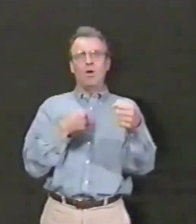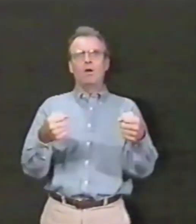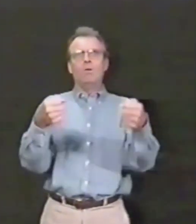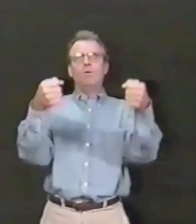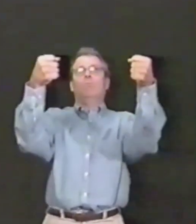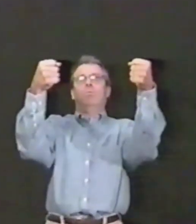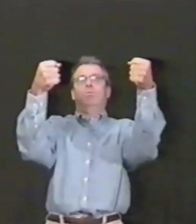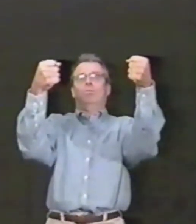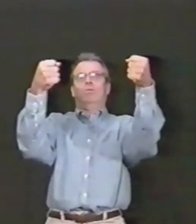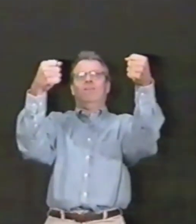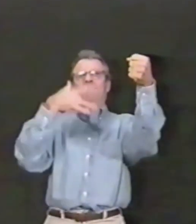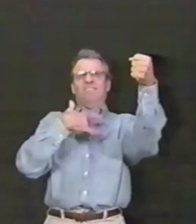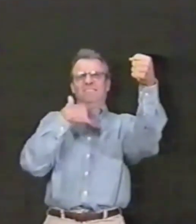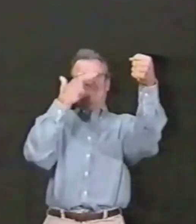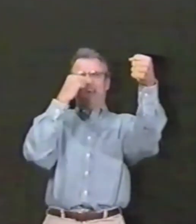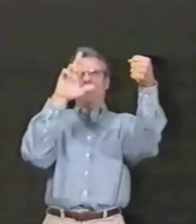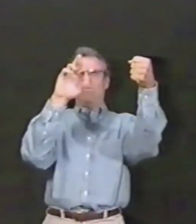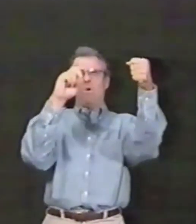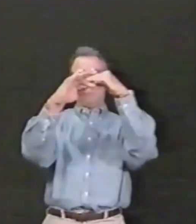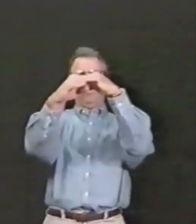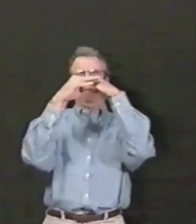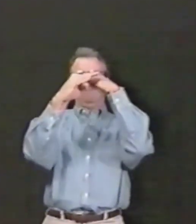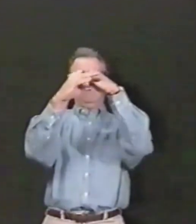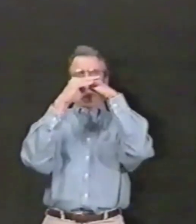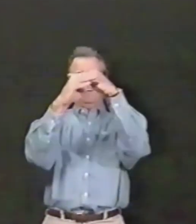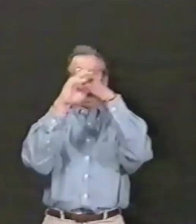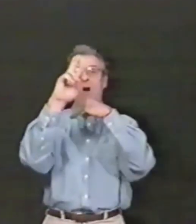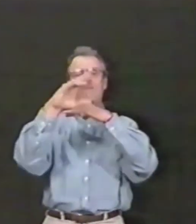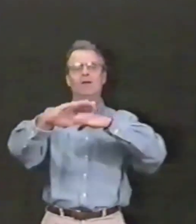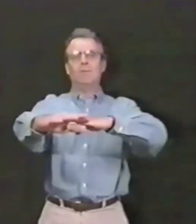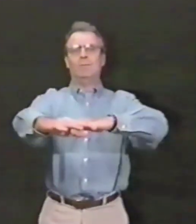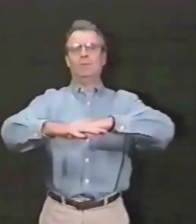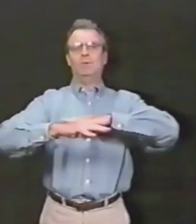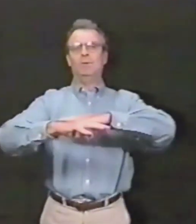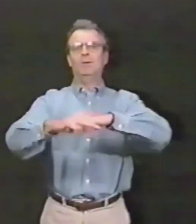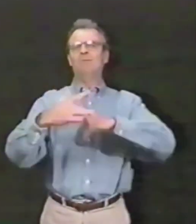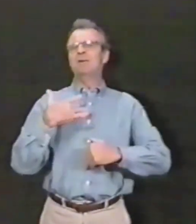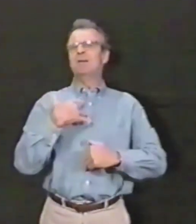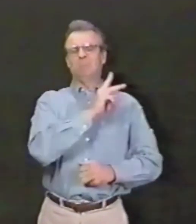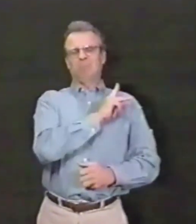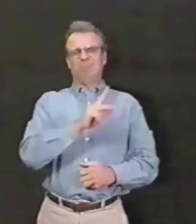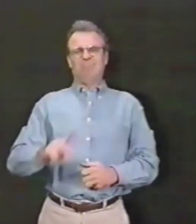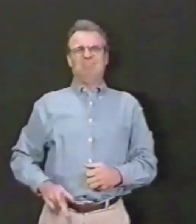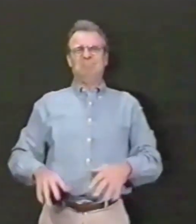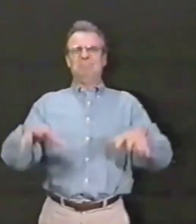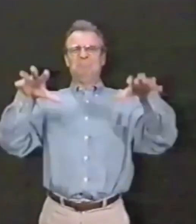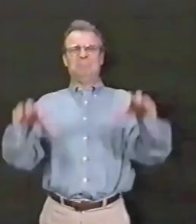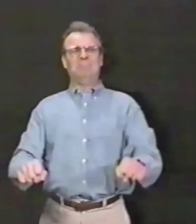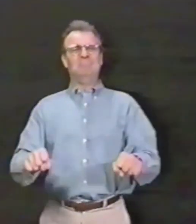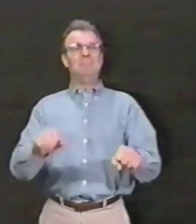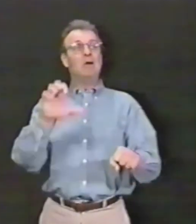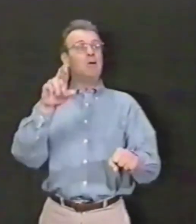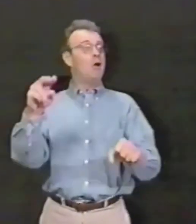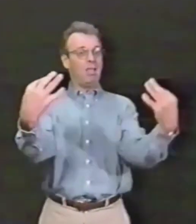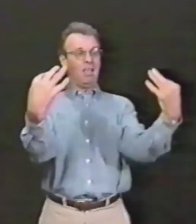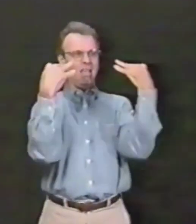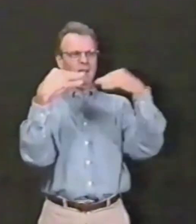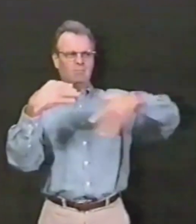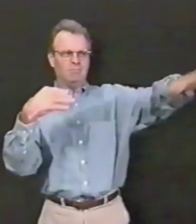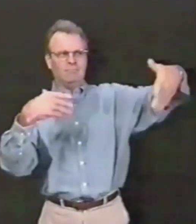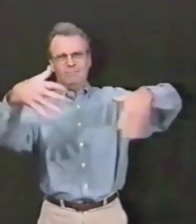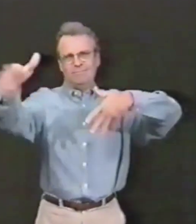Because one summer I took a trip for 3 months, and when I was driving an RV, it kind of felt funny. But I also